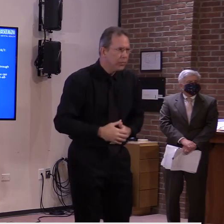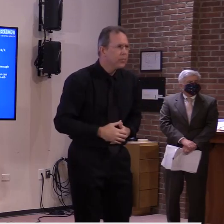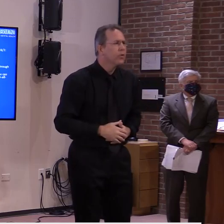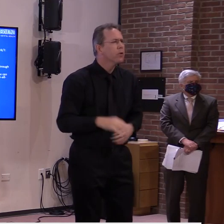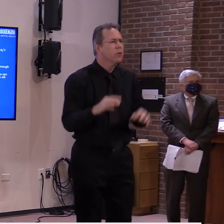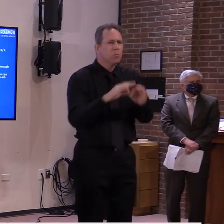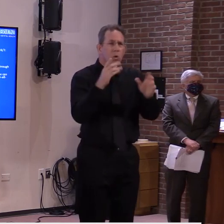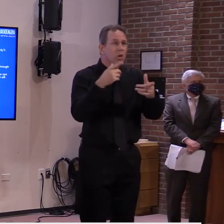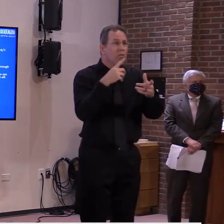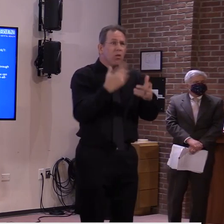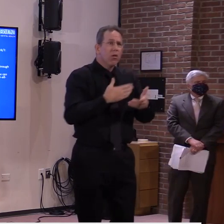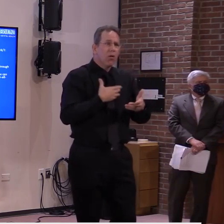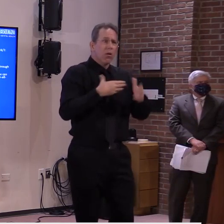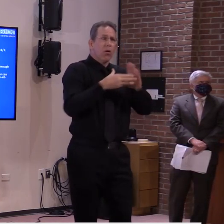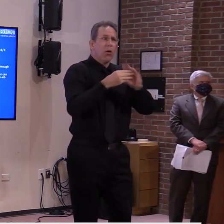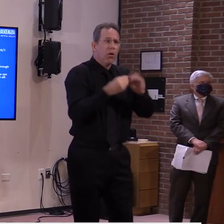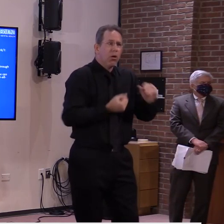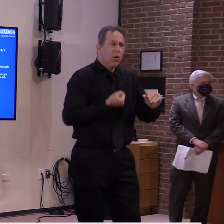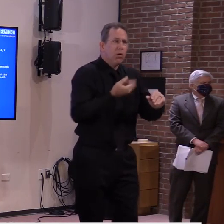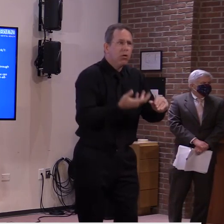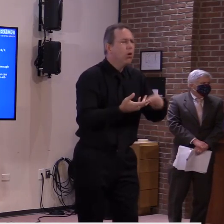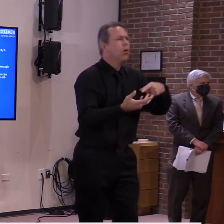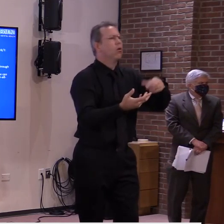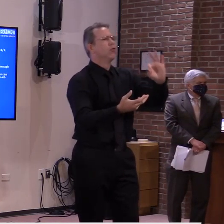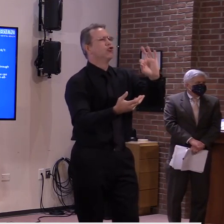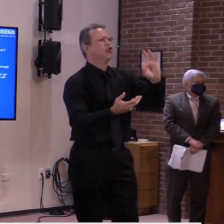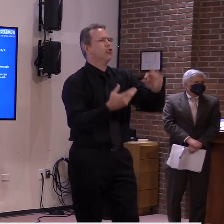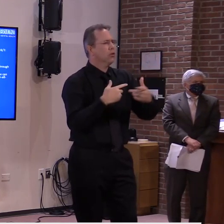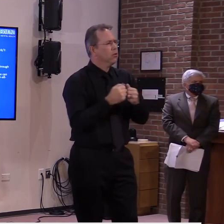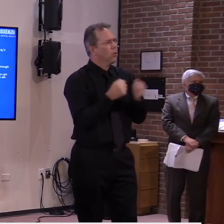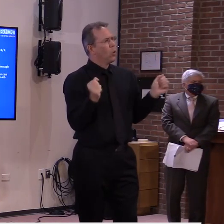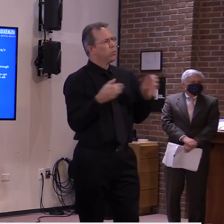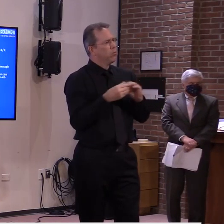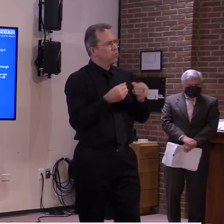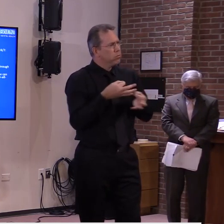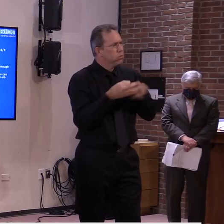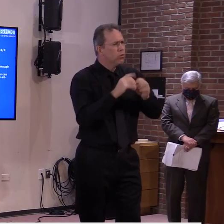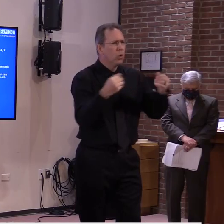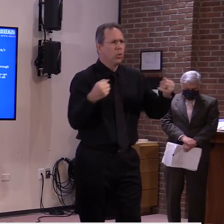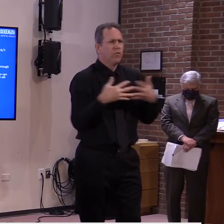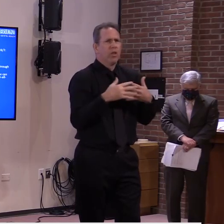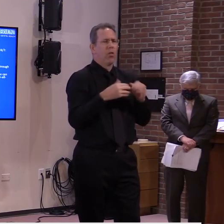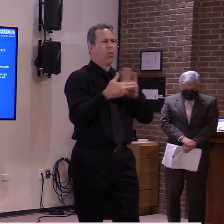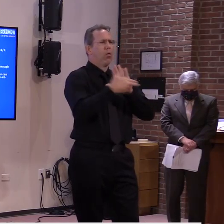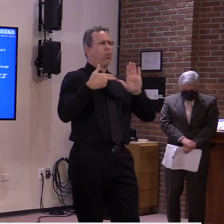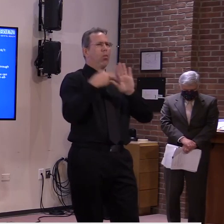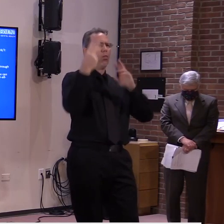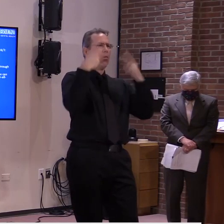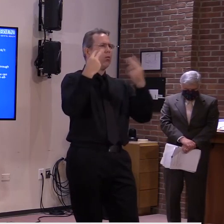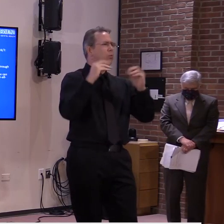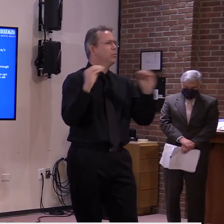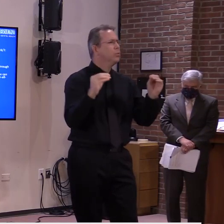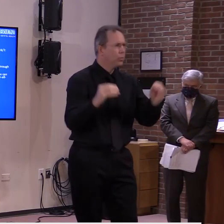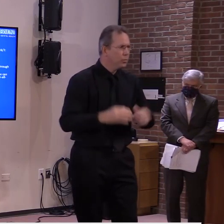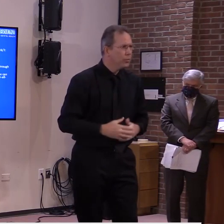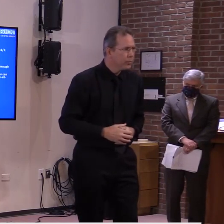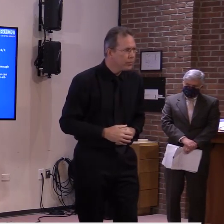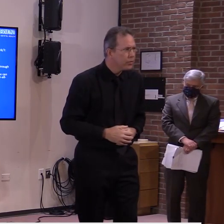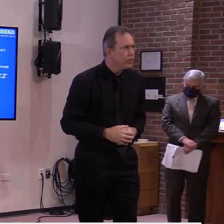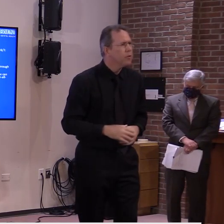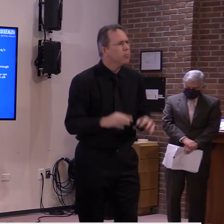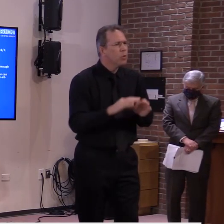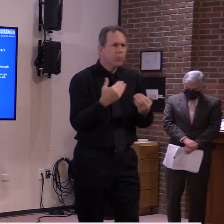health. I urge you, do not be afraid to talk about it, and don't be afraid to ask for help.